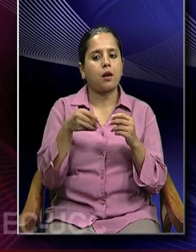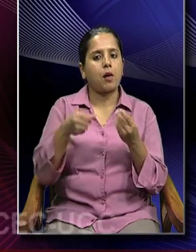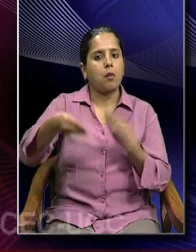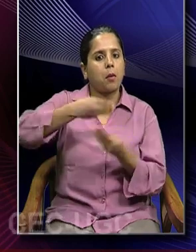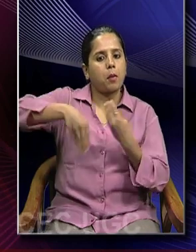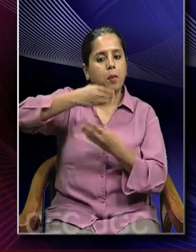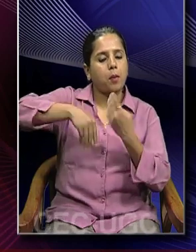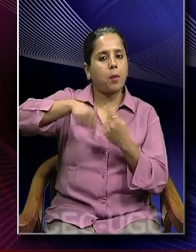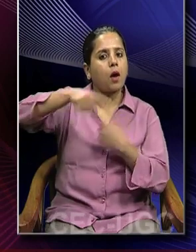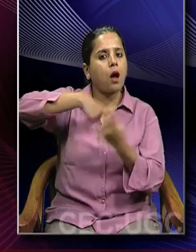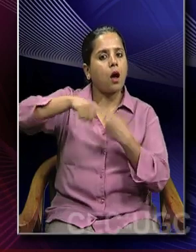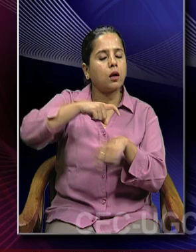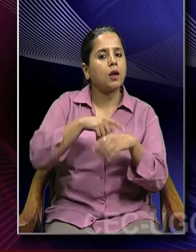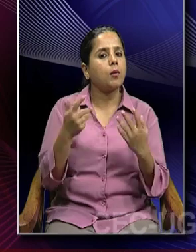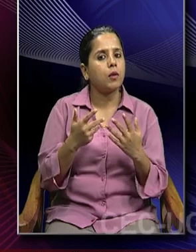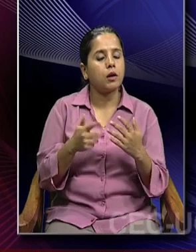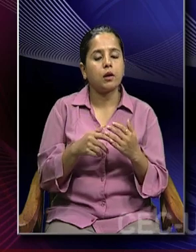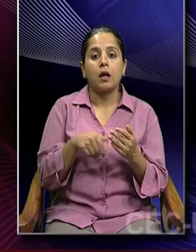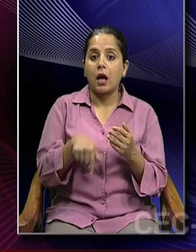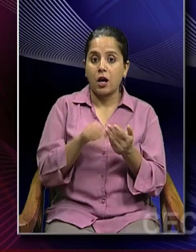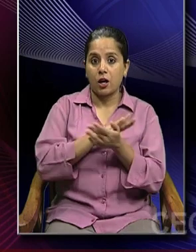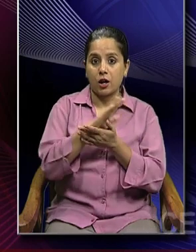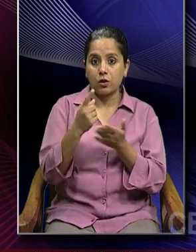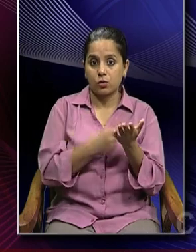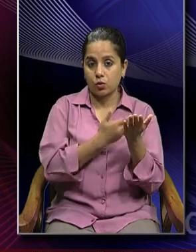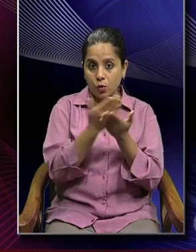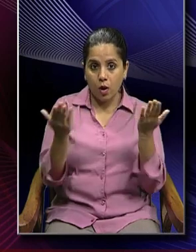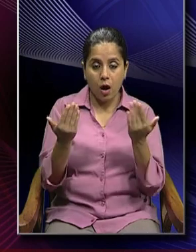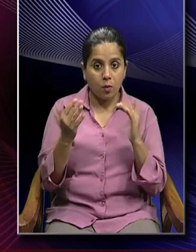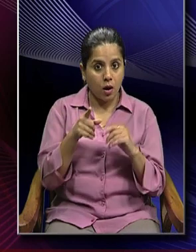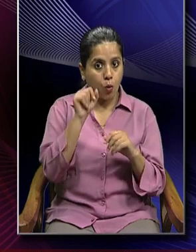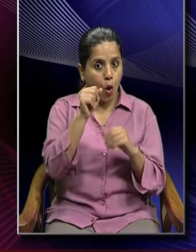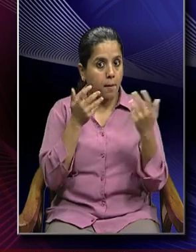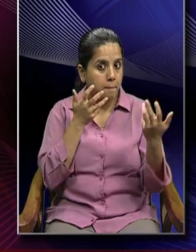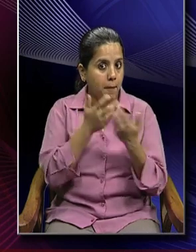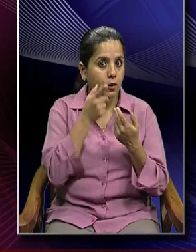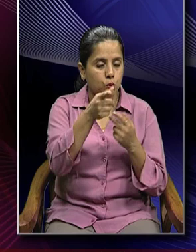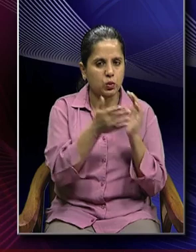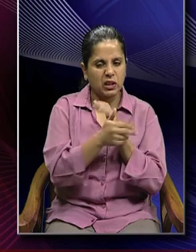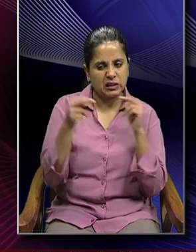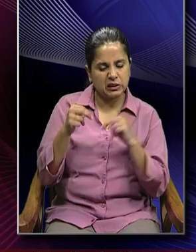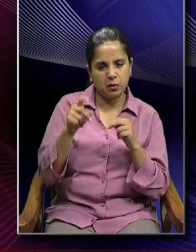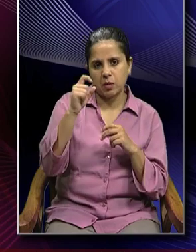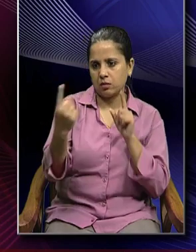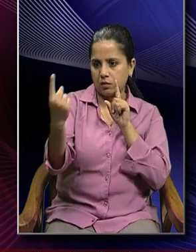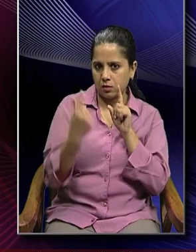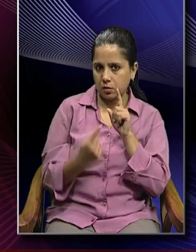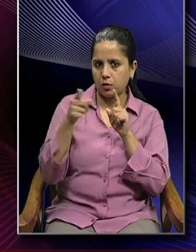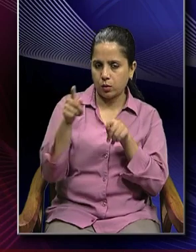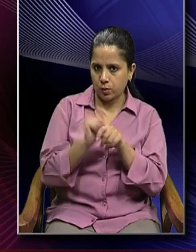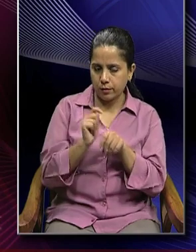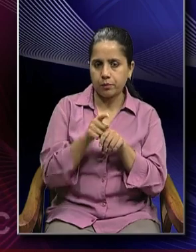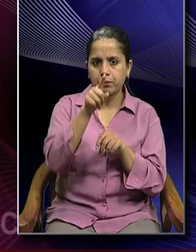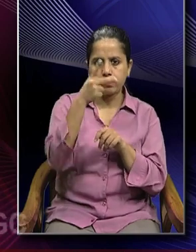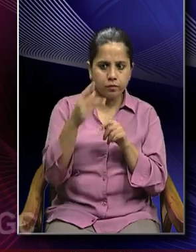cash. Human resource availability according to your requirement, the kind of skill set you need, whether you find those